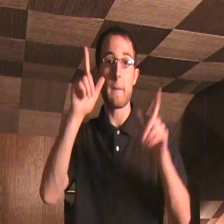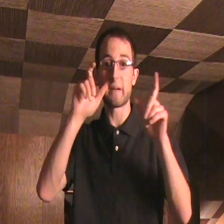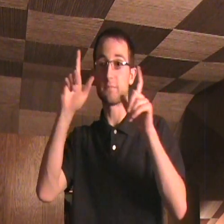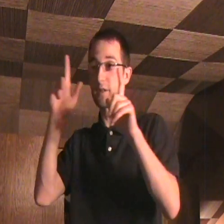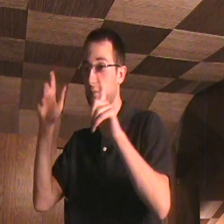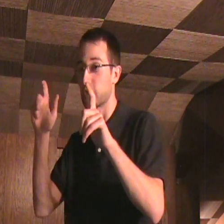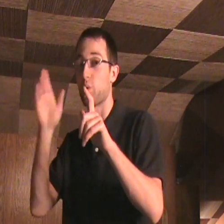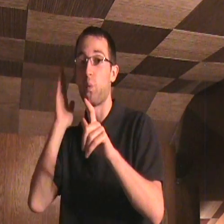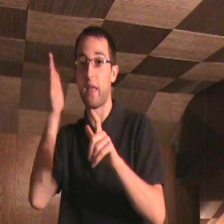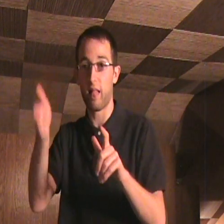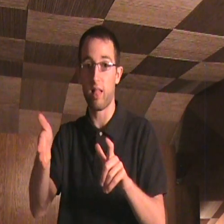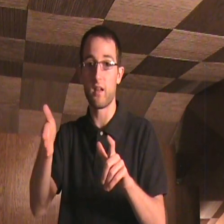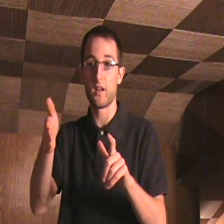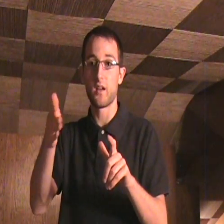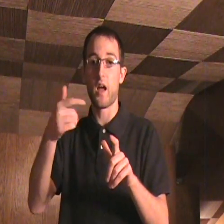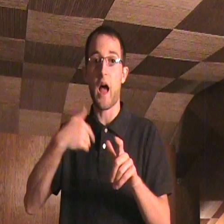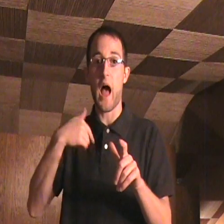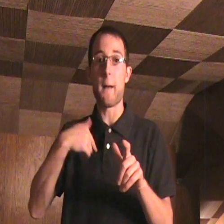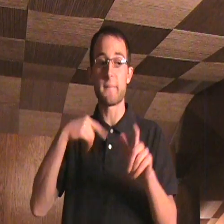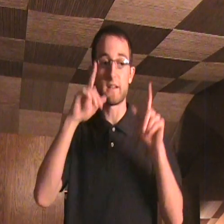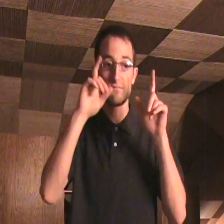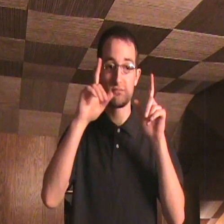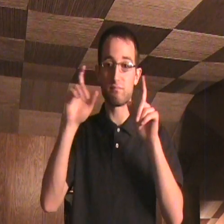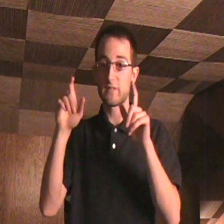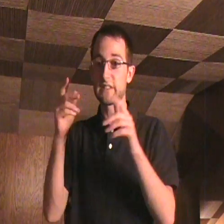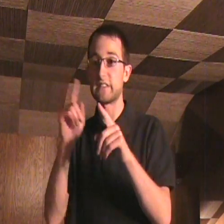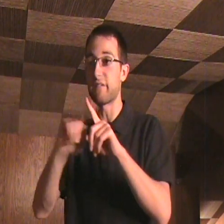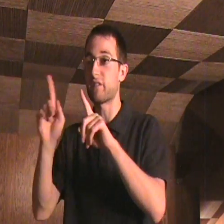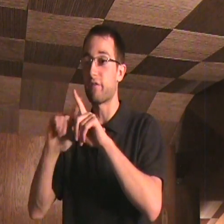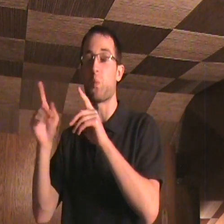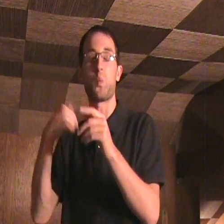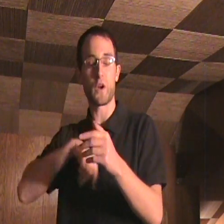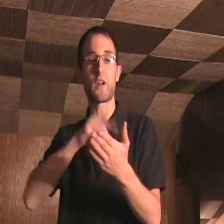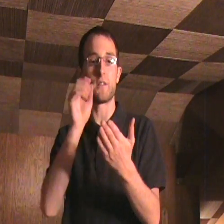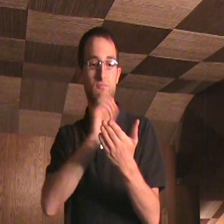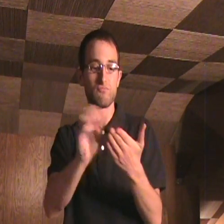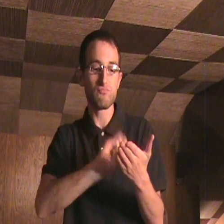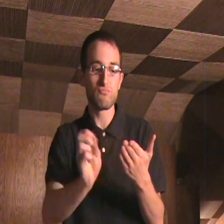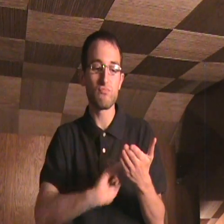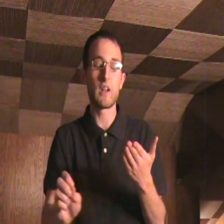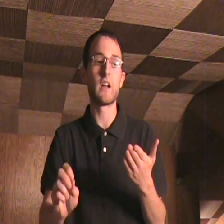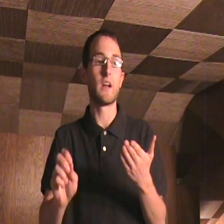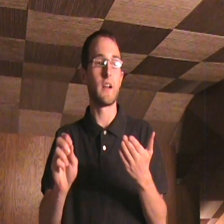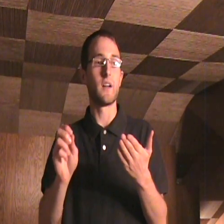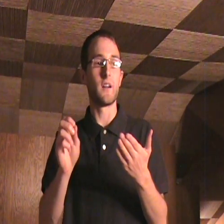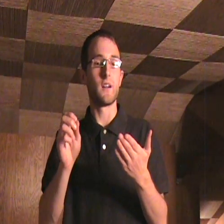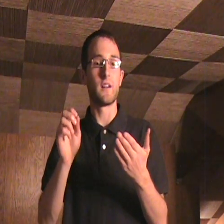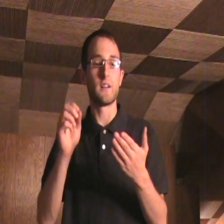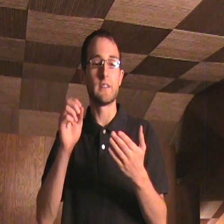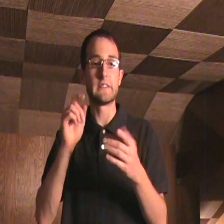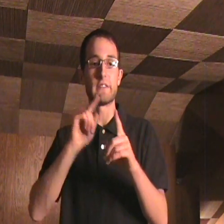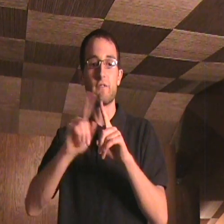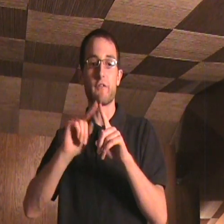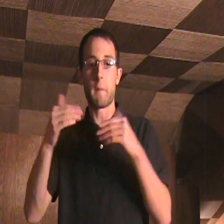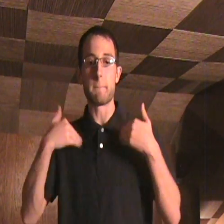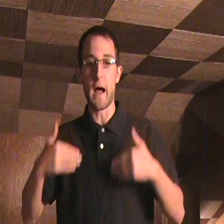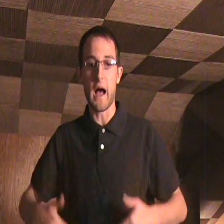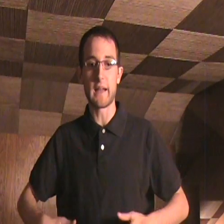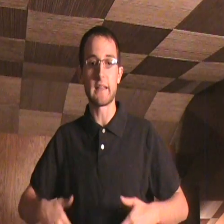parts of our bodies that I can take a picture of. Tomorrow I'll print them out and I'll put them on a chart under naming words. I'm also going to write them